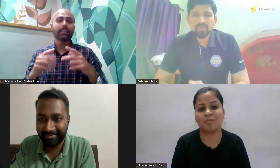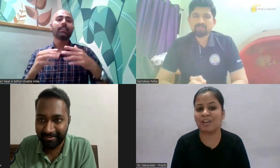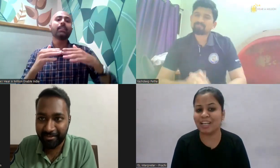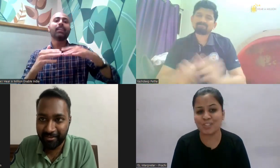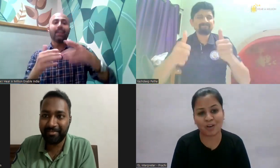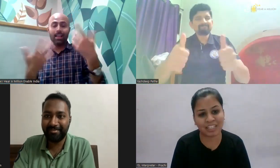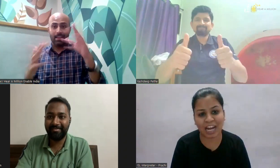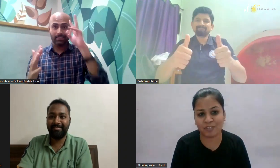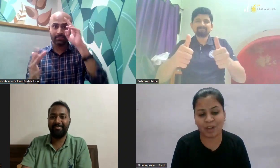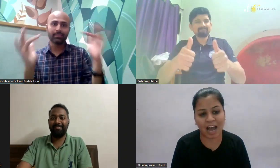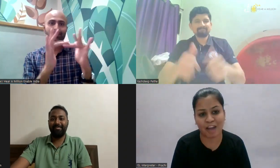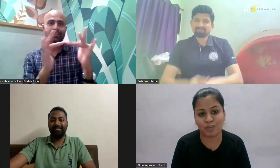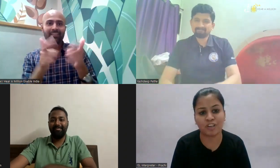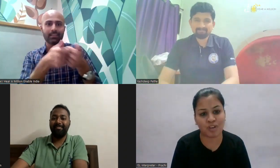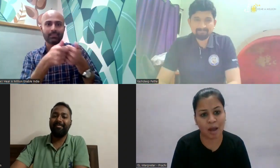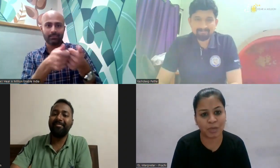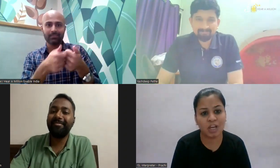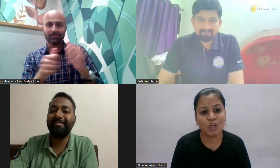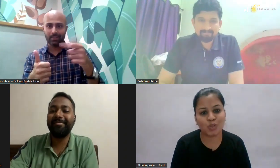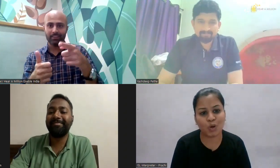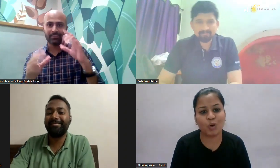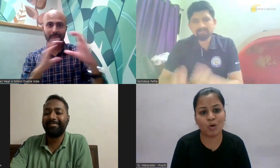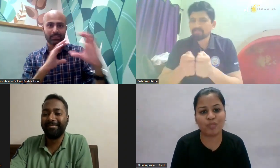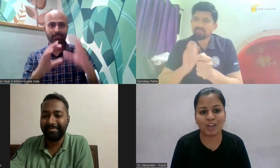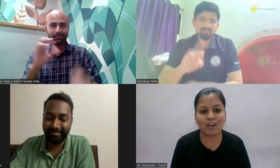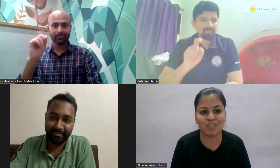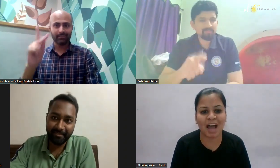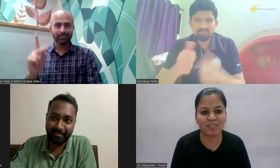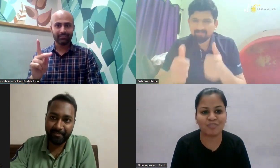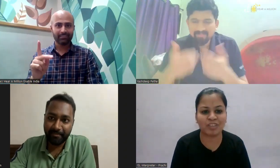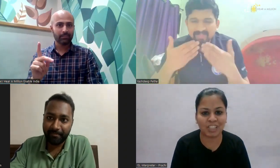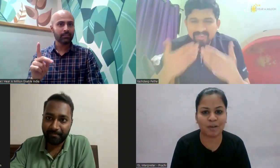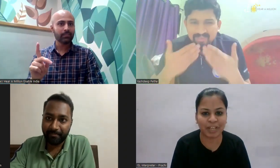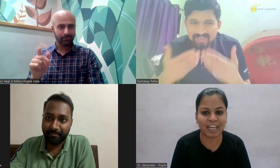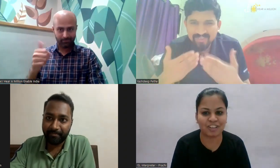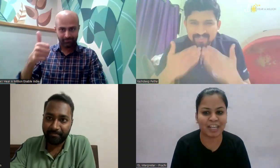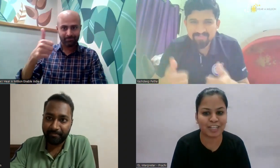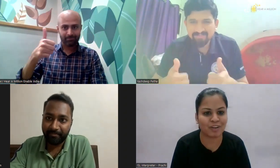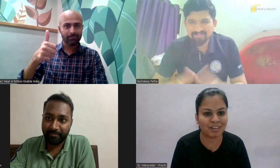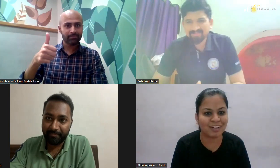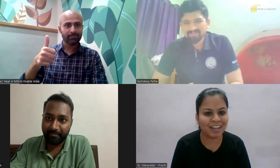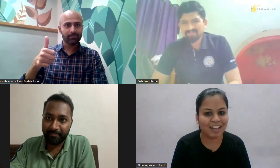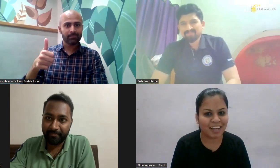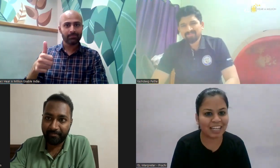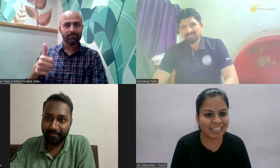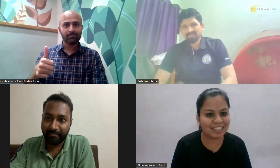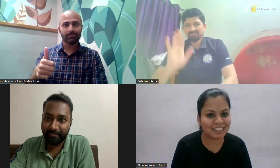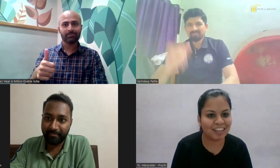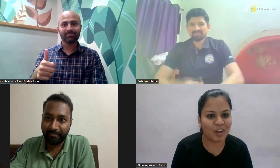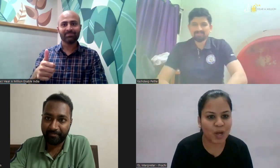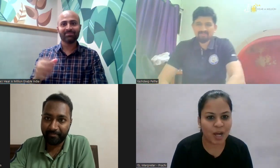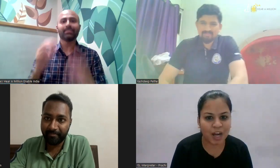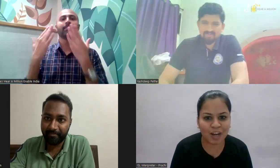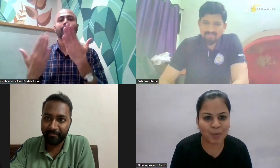So I'm really sorry that I have to interrupt. So we can also have some further communication later on, I